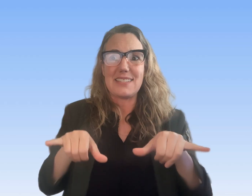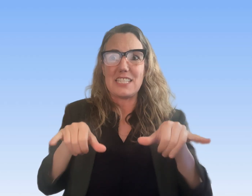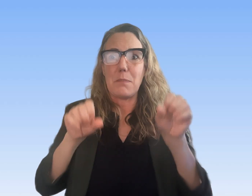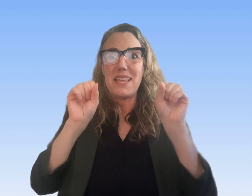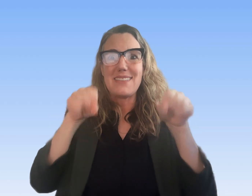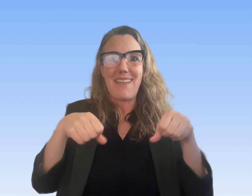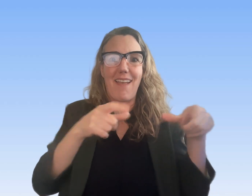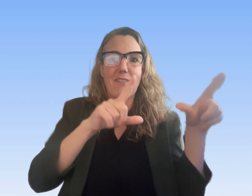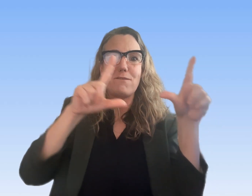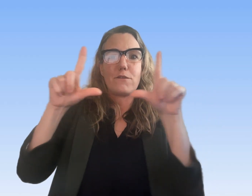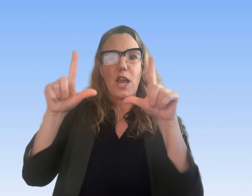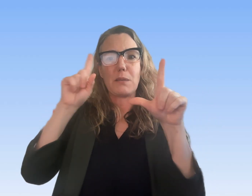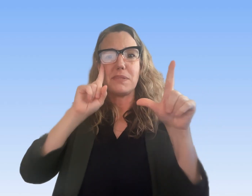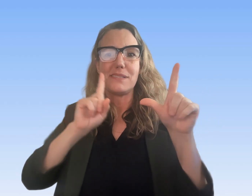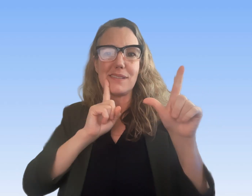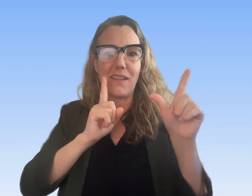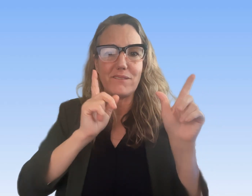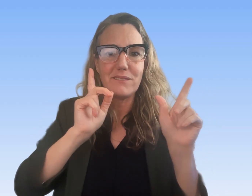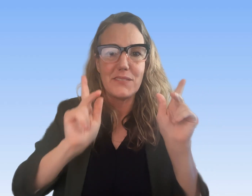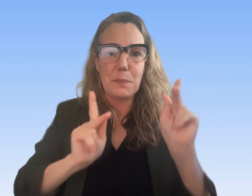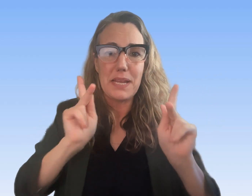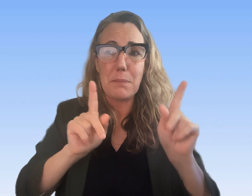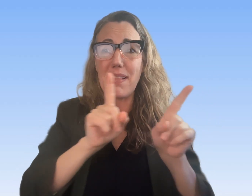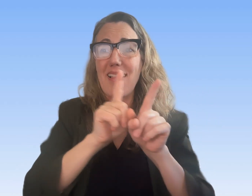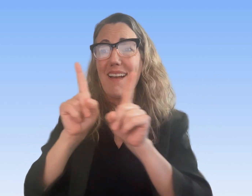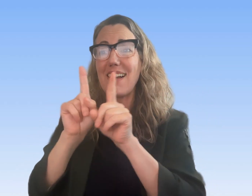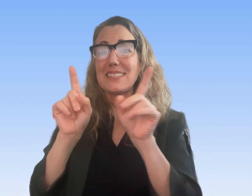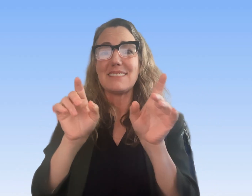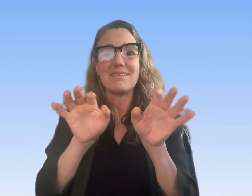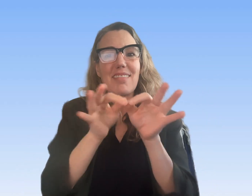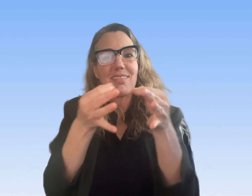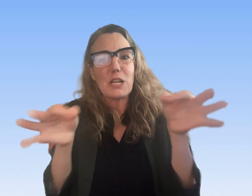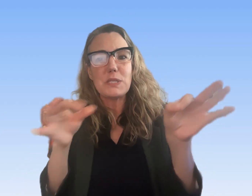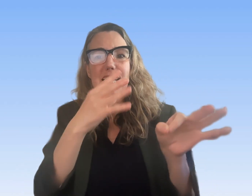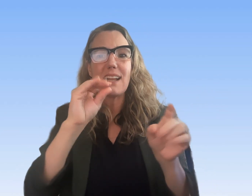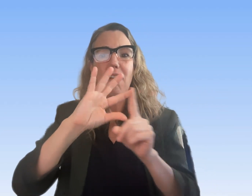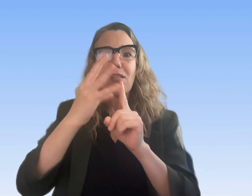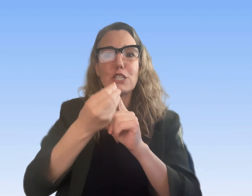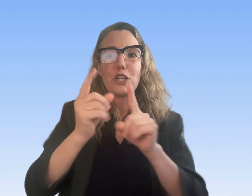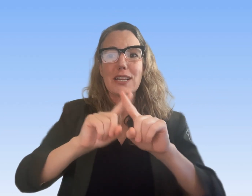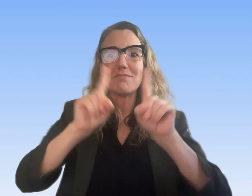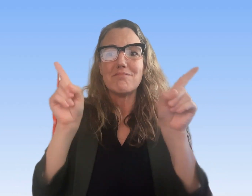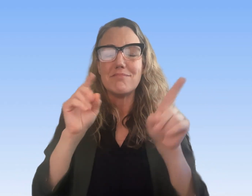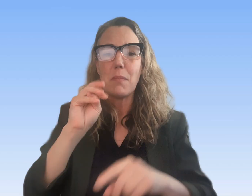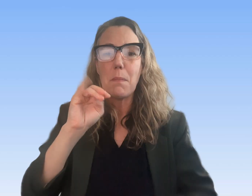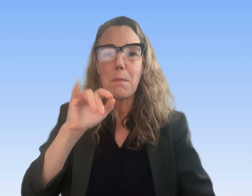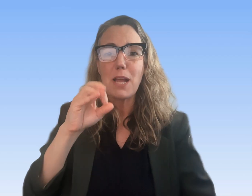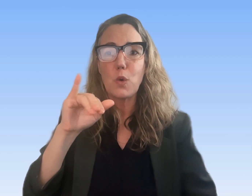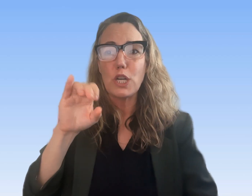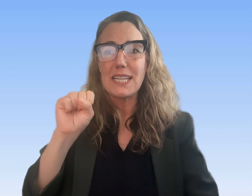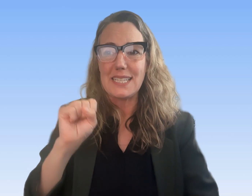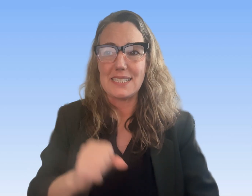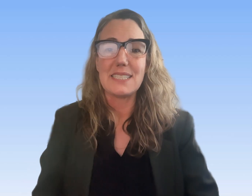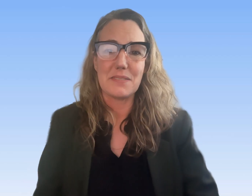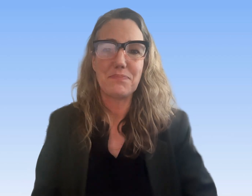system confront deaf people as linguistic and cultural minorities.